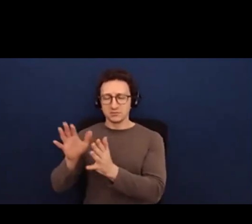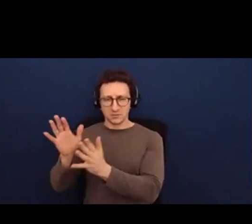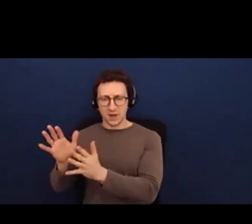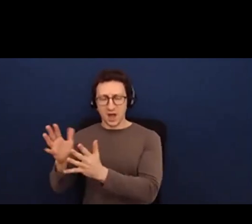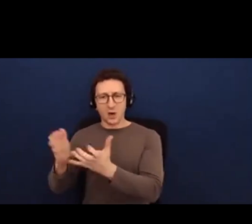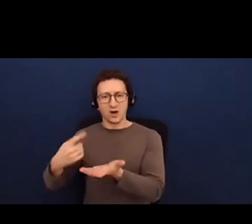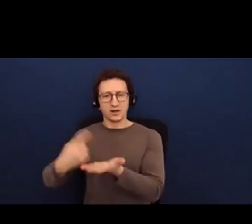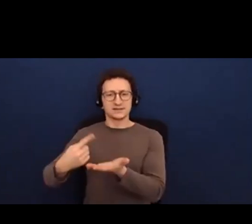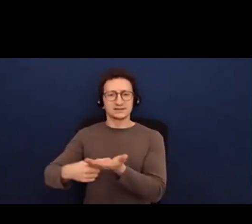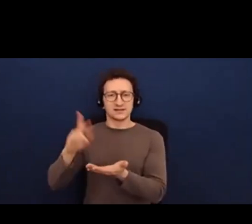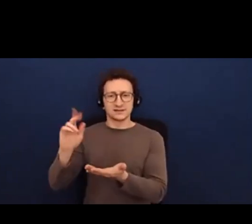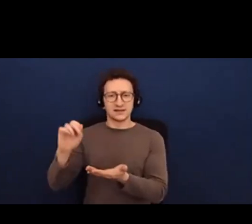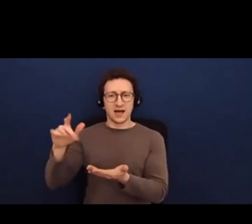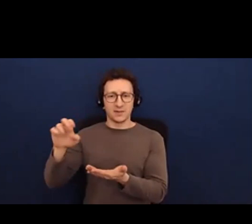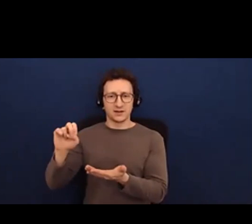prayer.